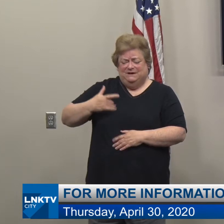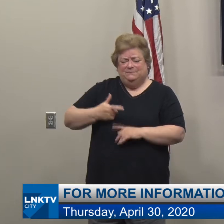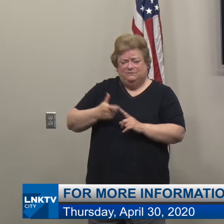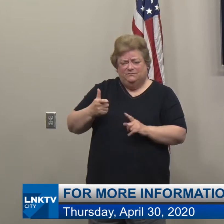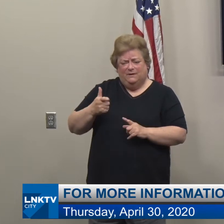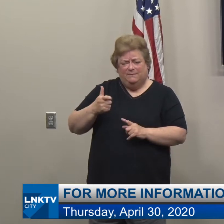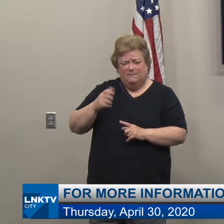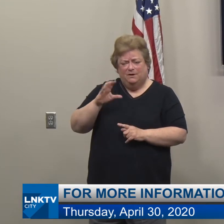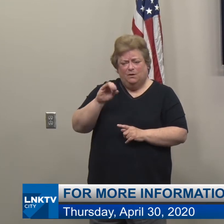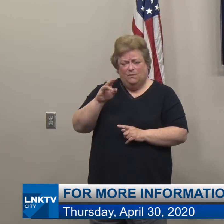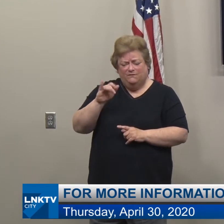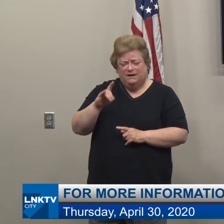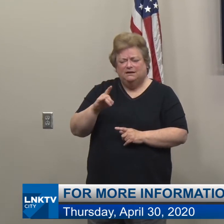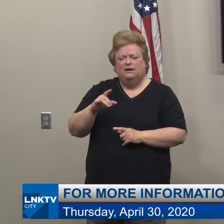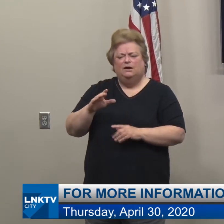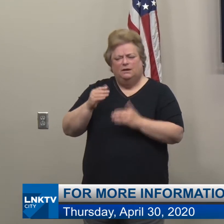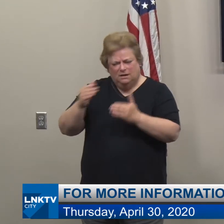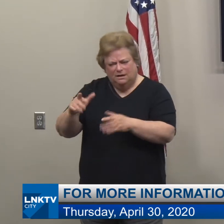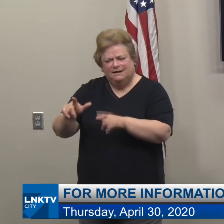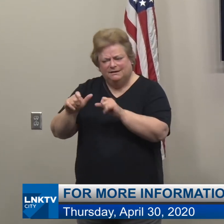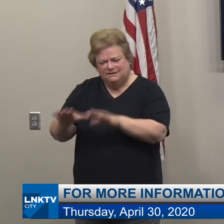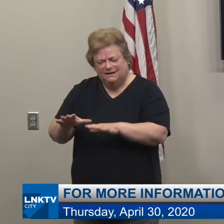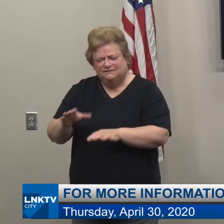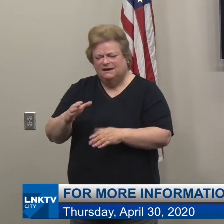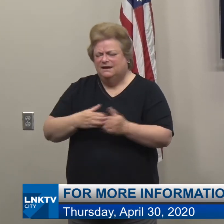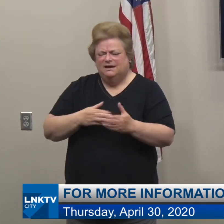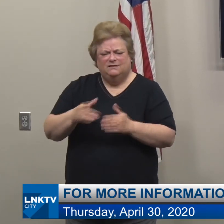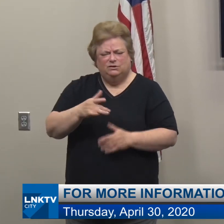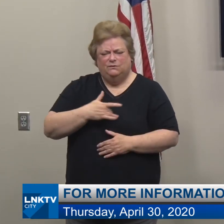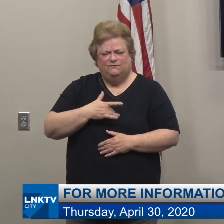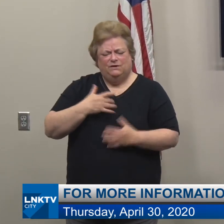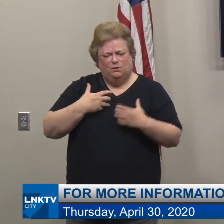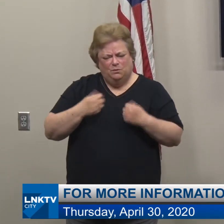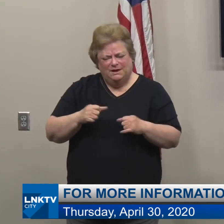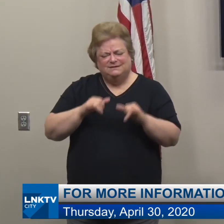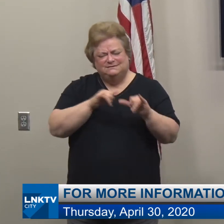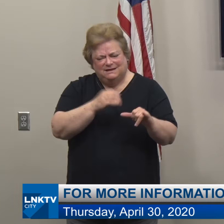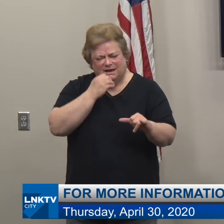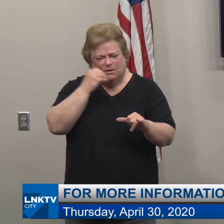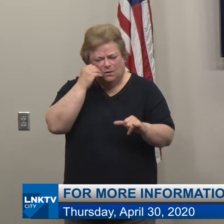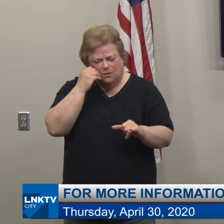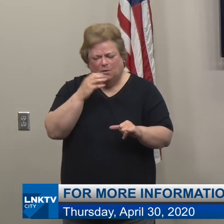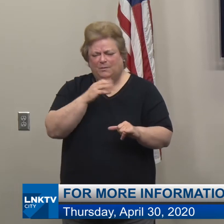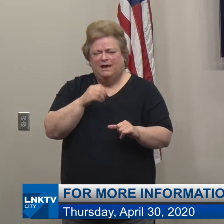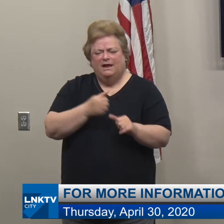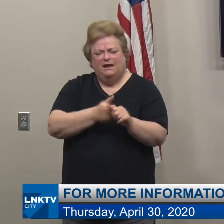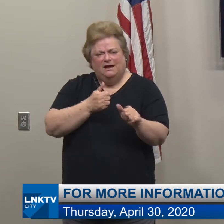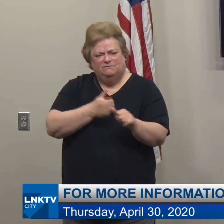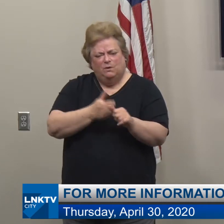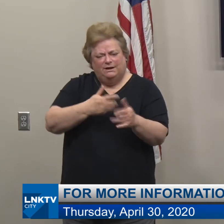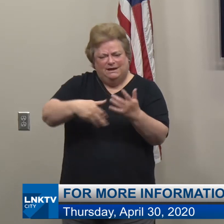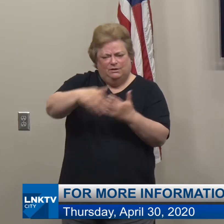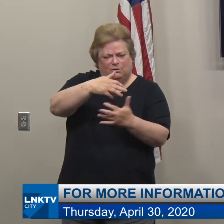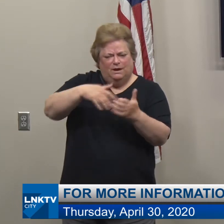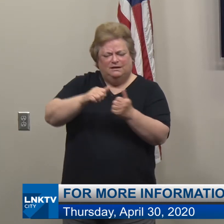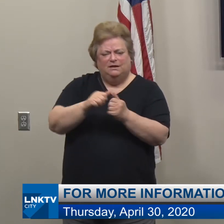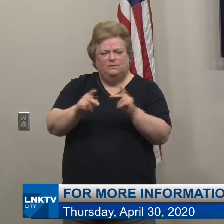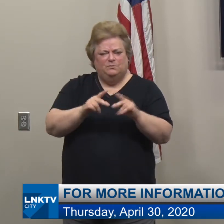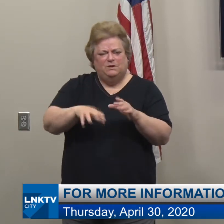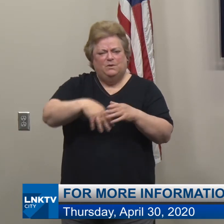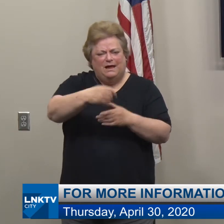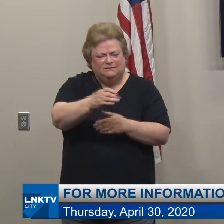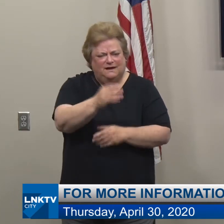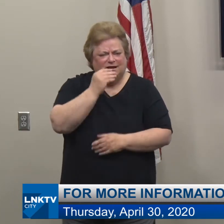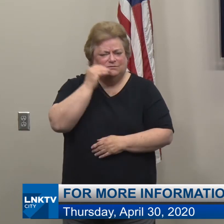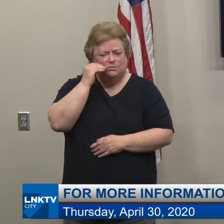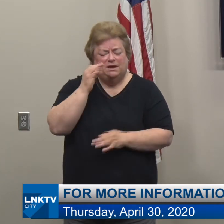get tested. Even if you feel well, stay home as much as possible and avoid interacting with anyone outside of your own household. And if you